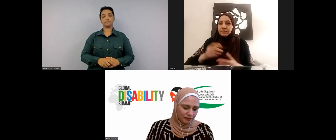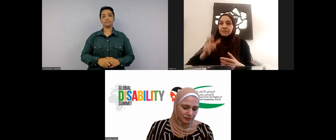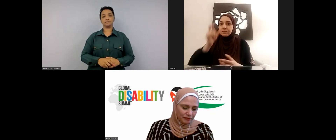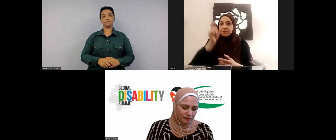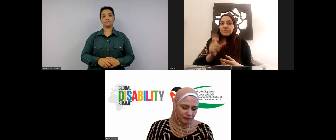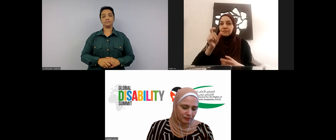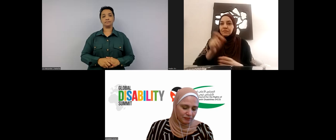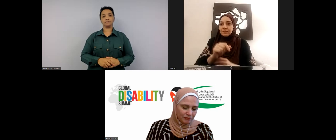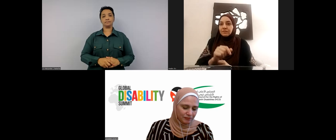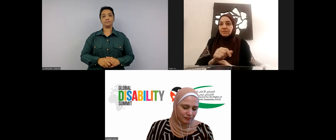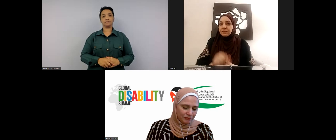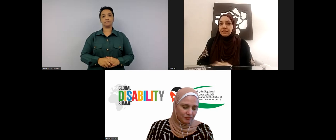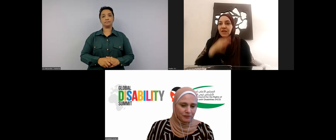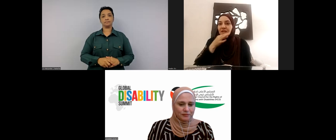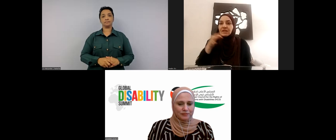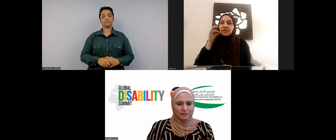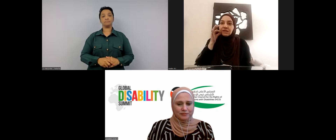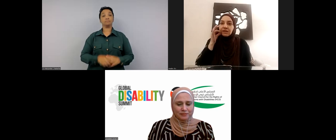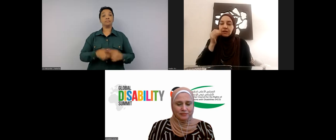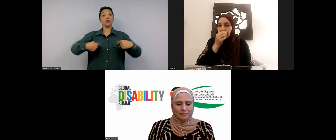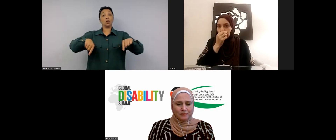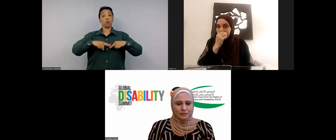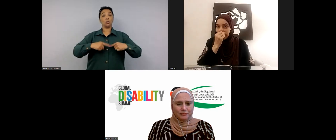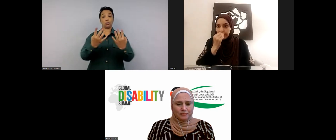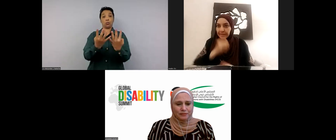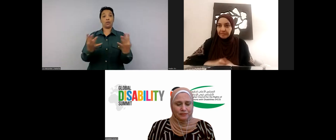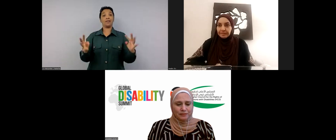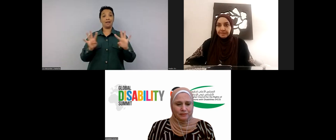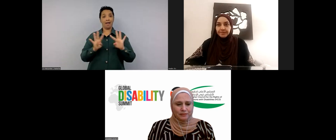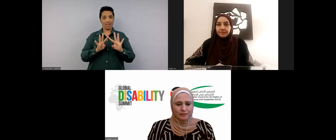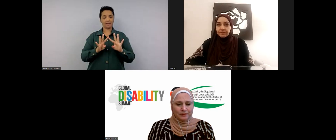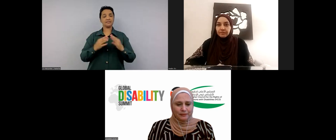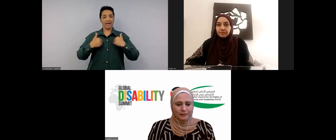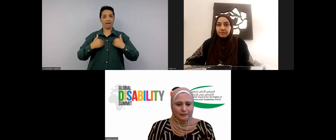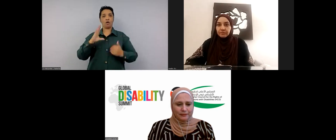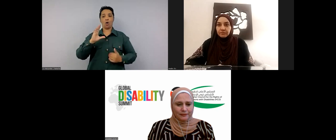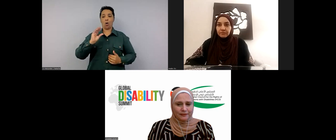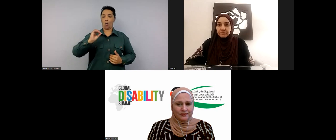In the alliance of PDs in Jordan,